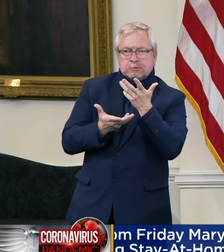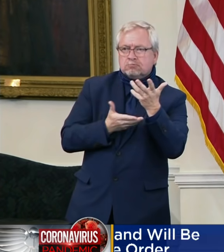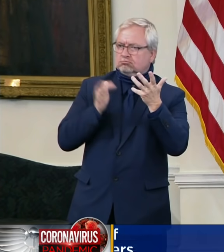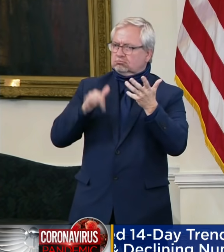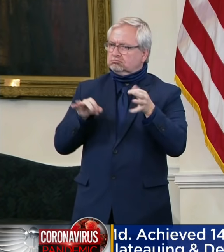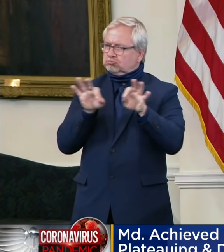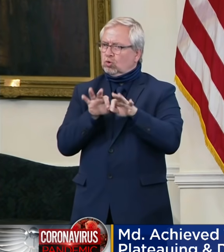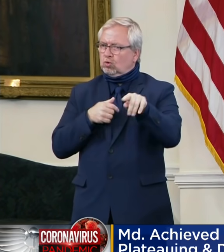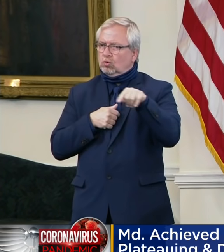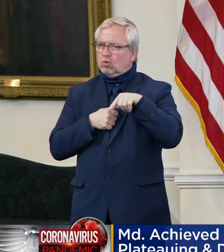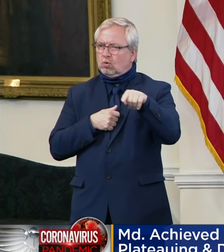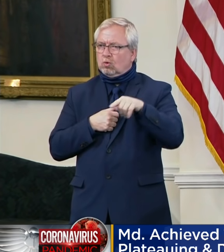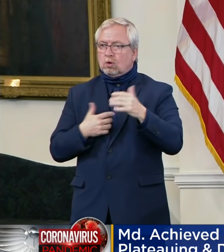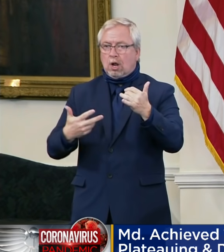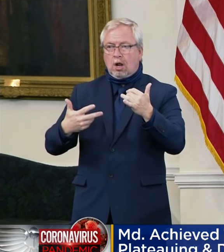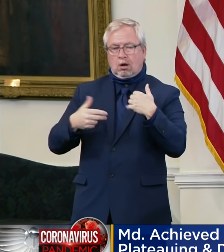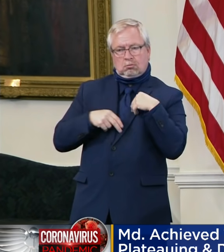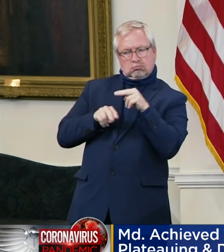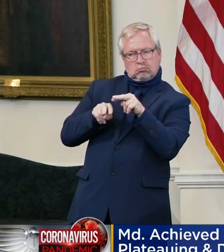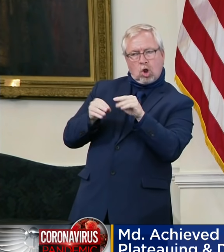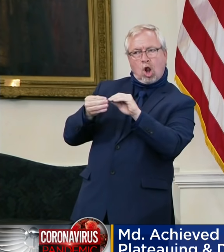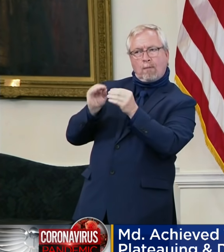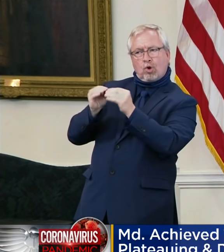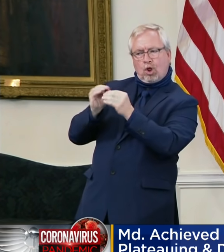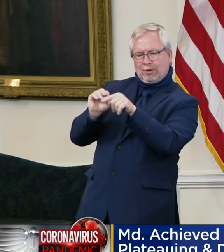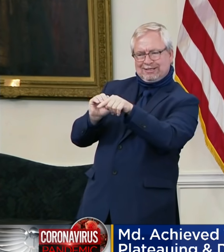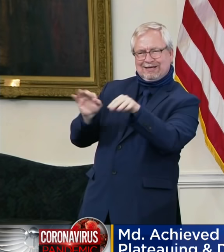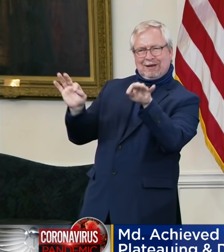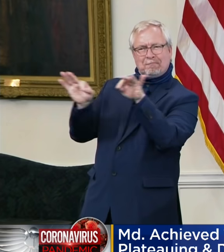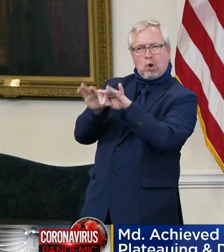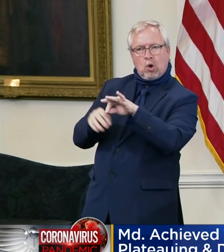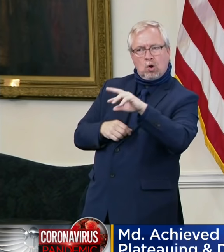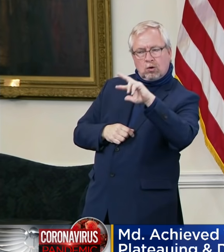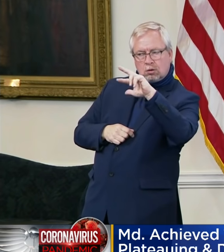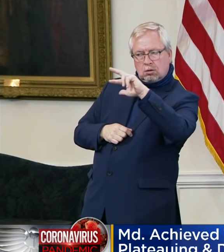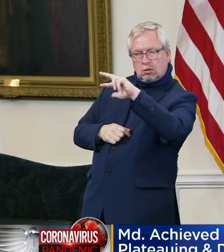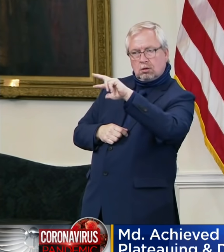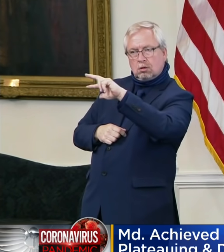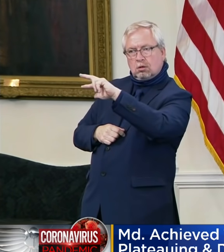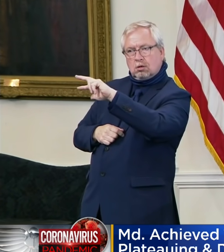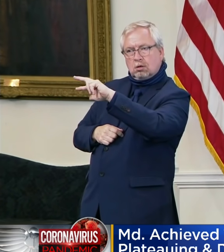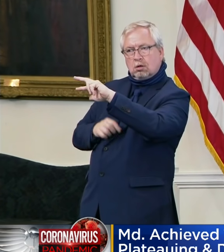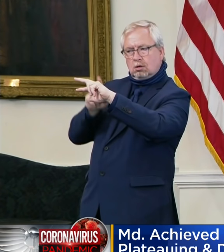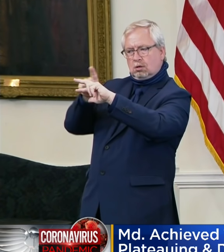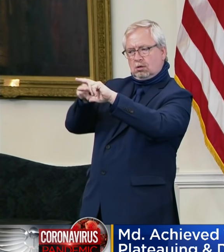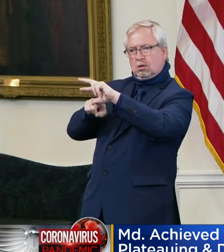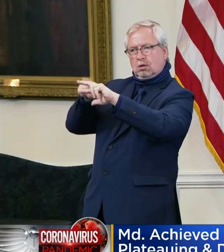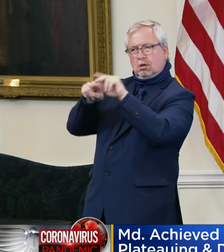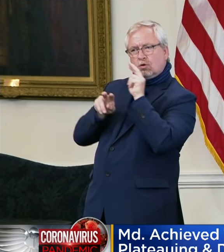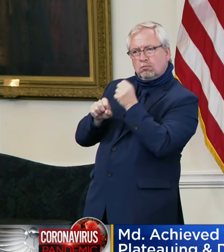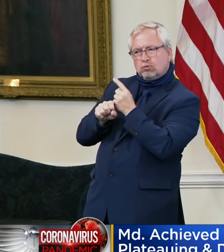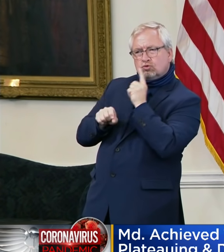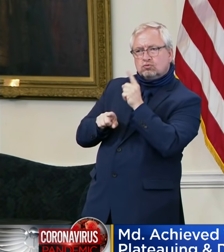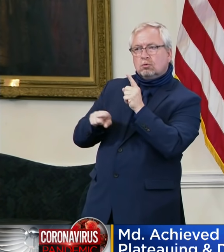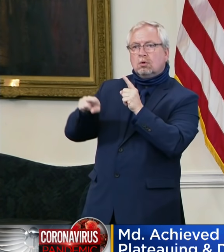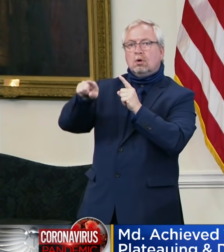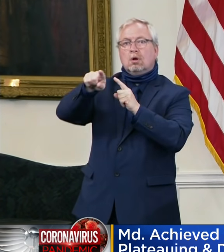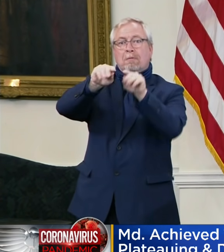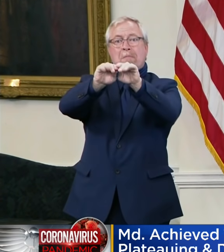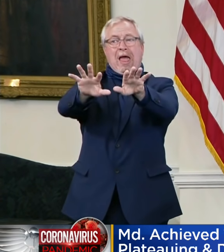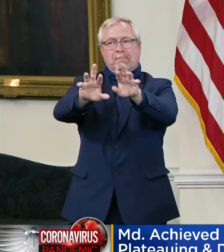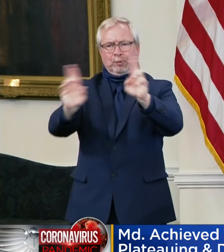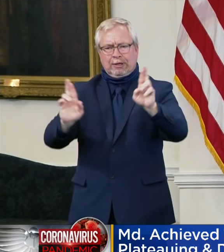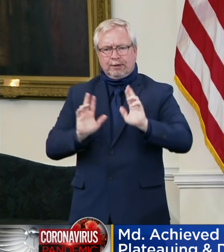We remain focused on the clusters, outbreaks, and hotspots, and I can assure you that